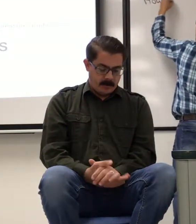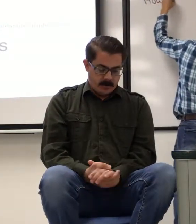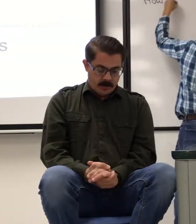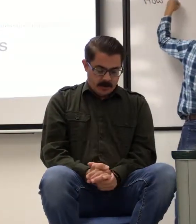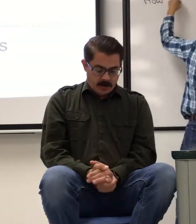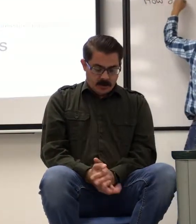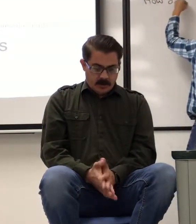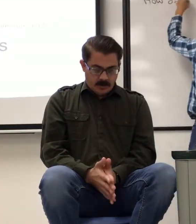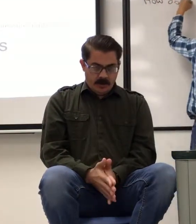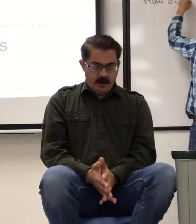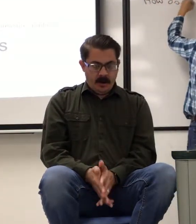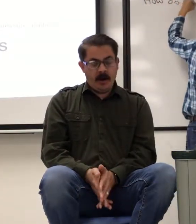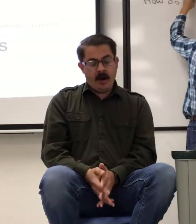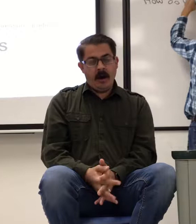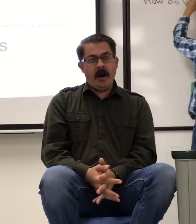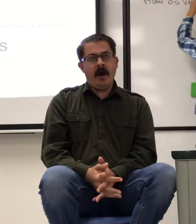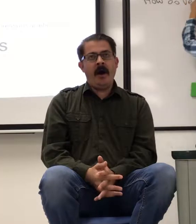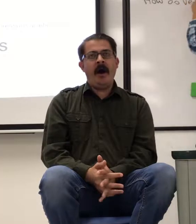How do